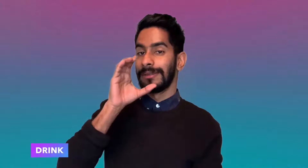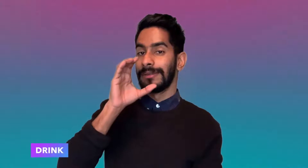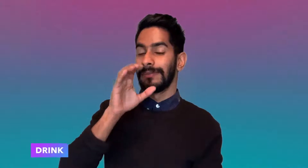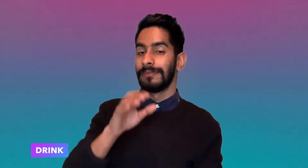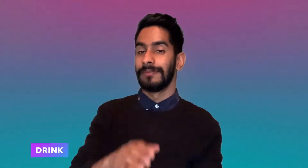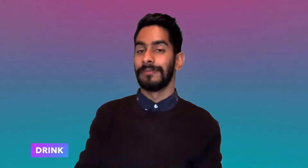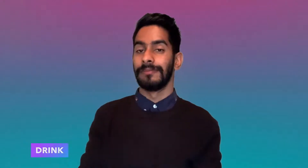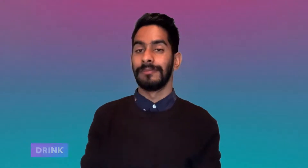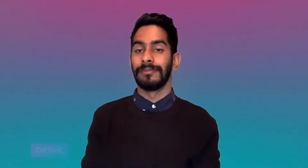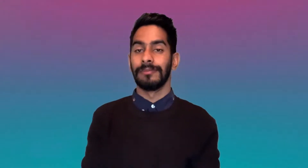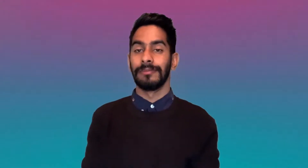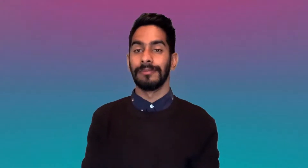Drink.